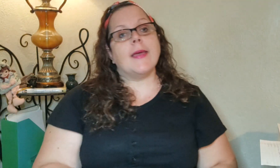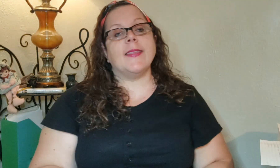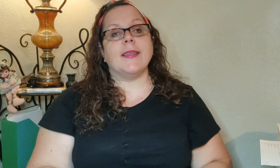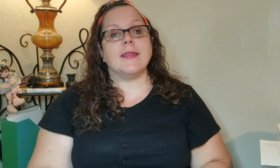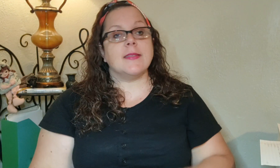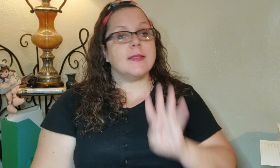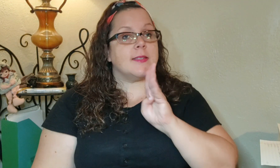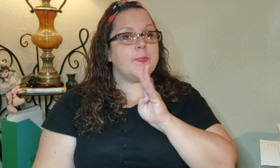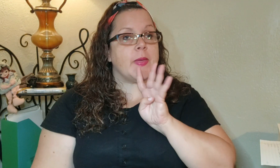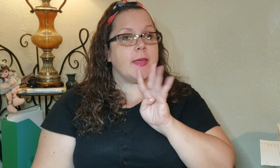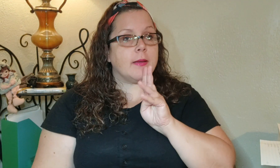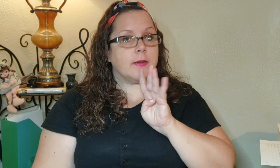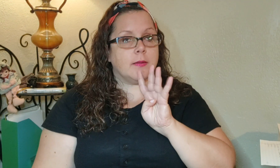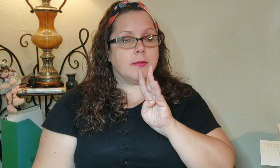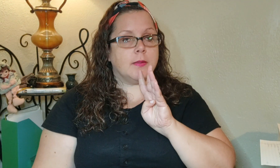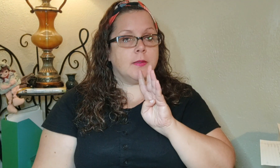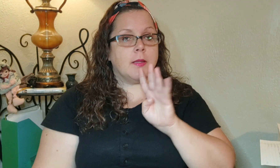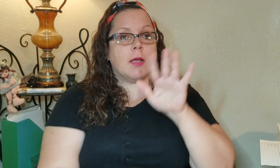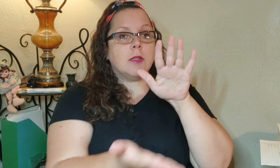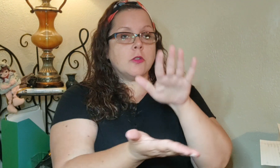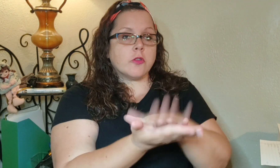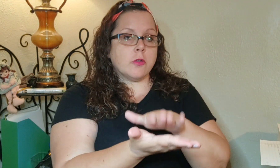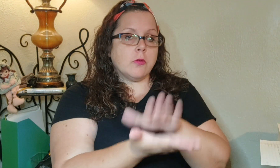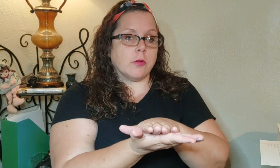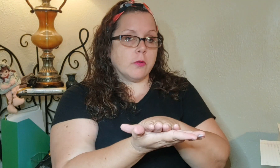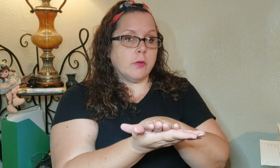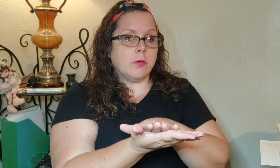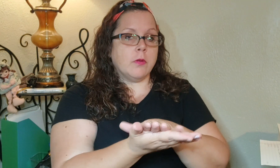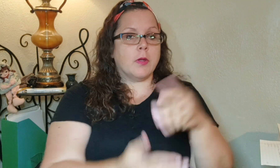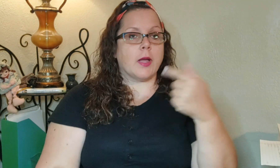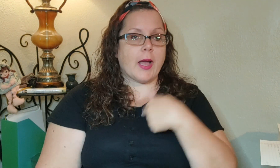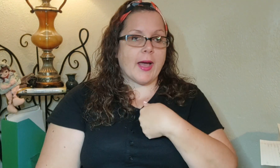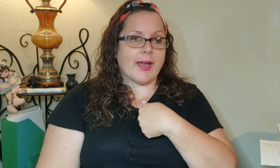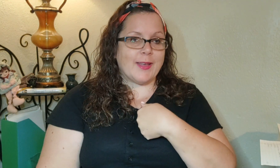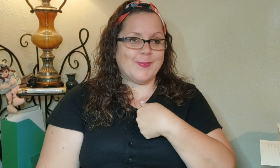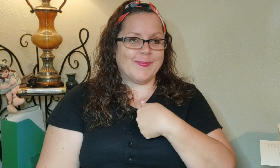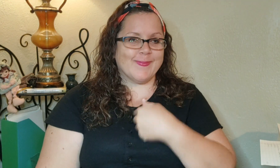And then it's speak, school, I.